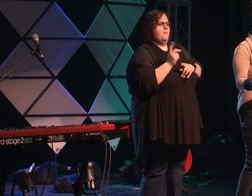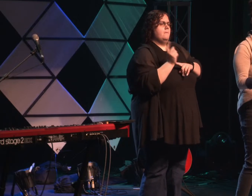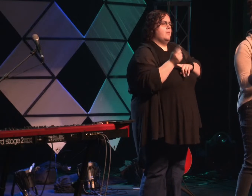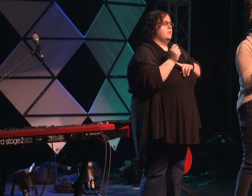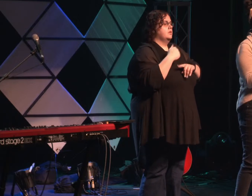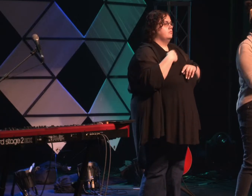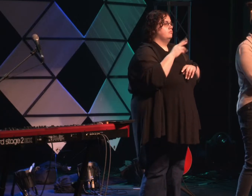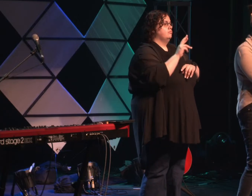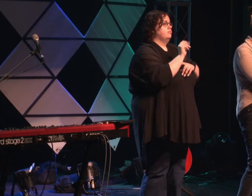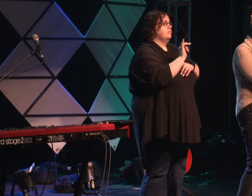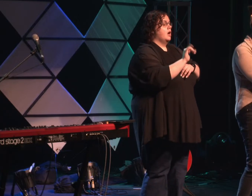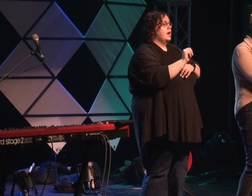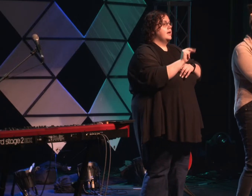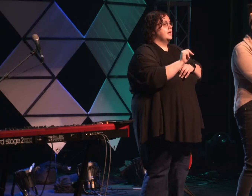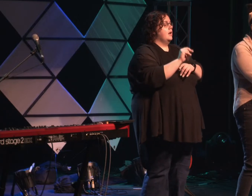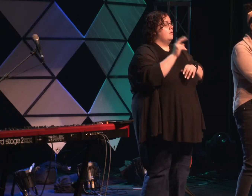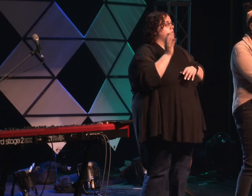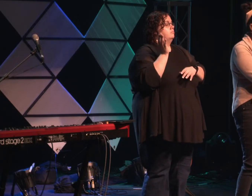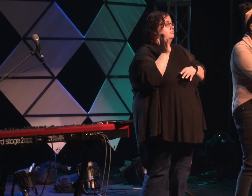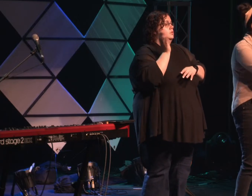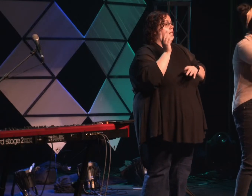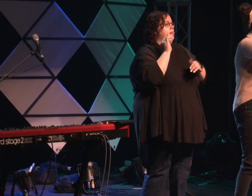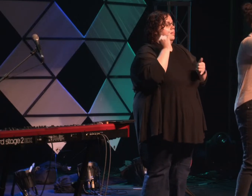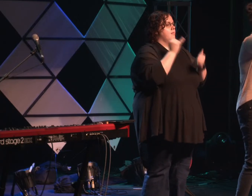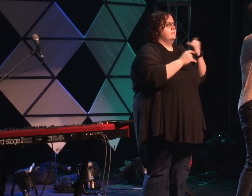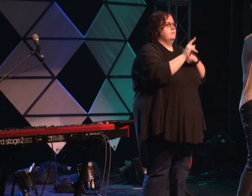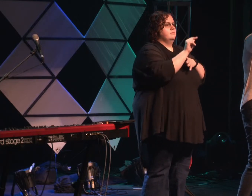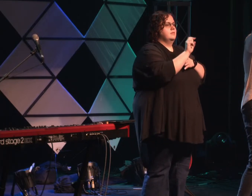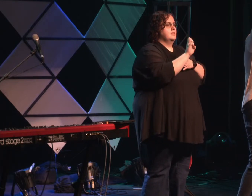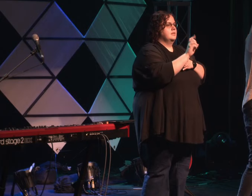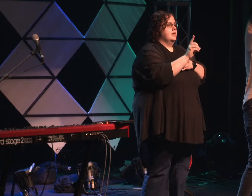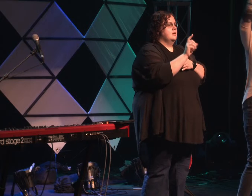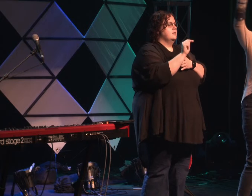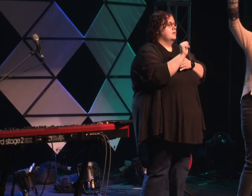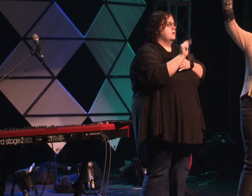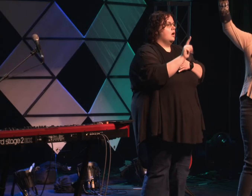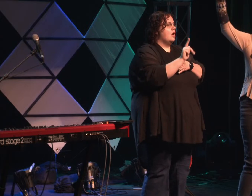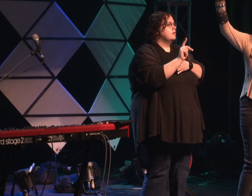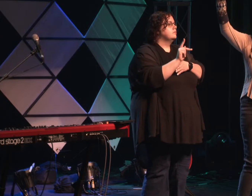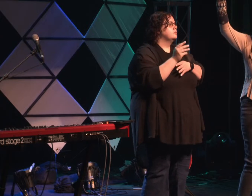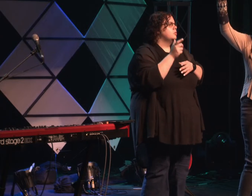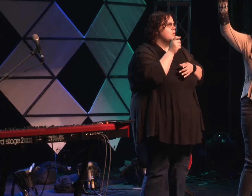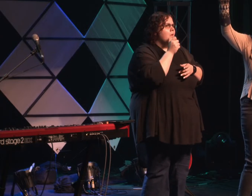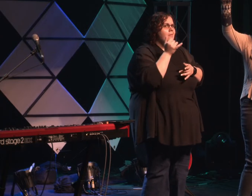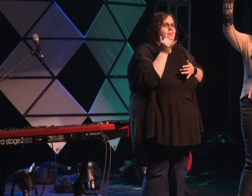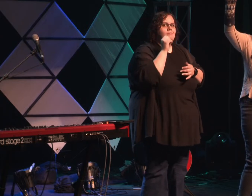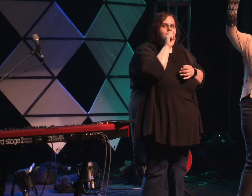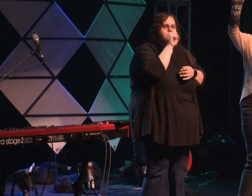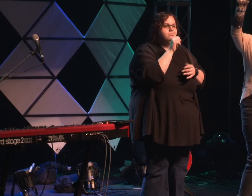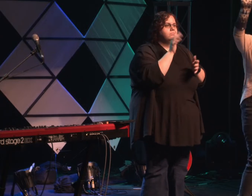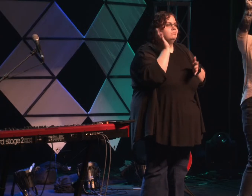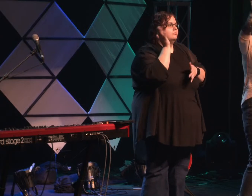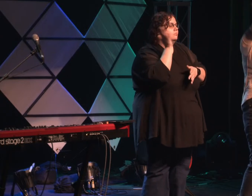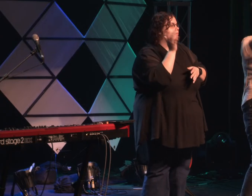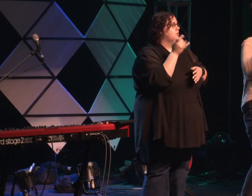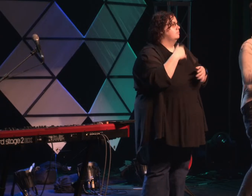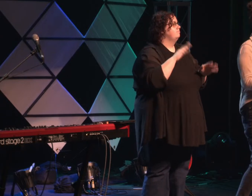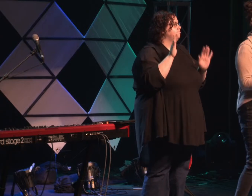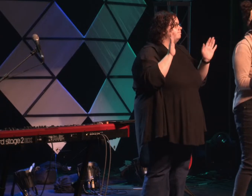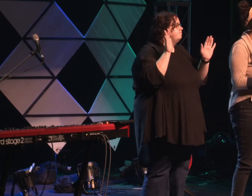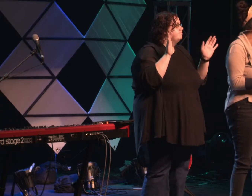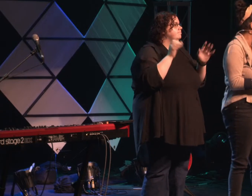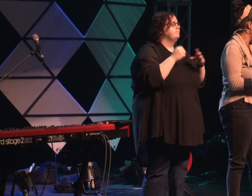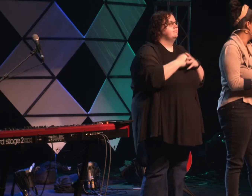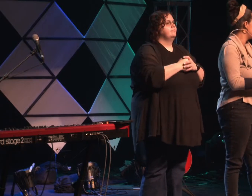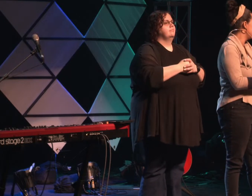to Ryan for the final installment of TED Talks. Who has loved TED Talks? Is it right? I mean, come on. Yes. So creative.